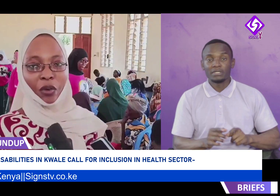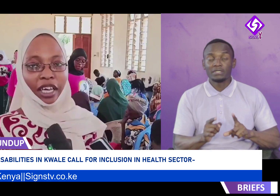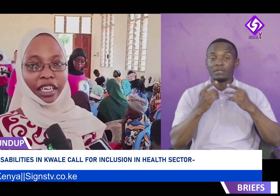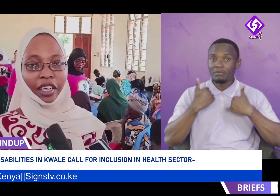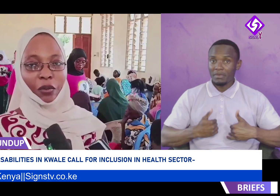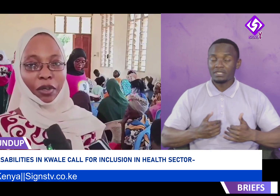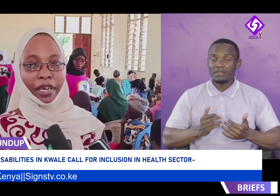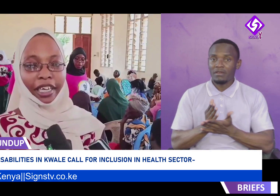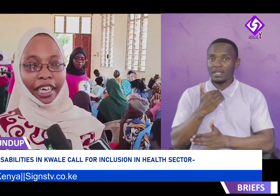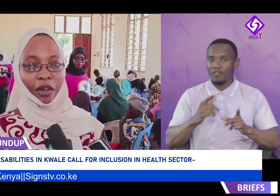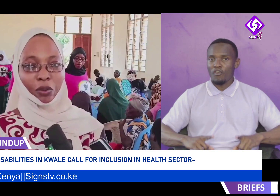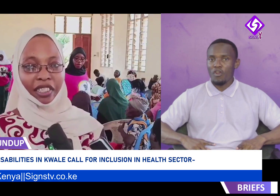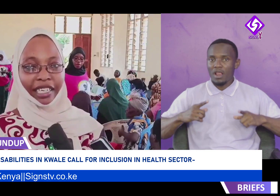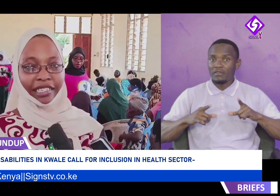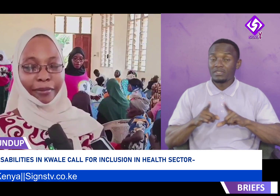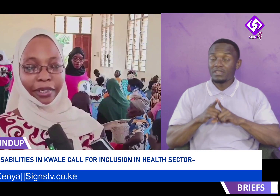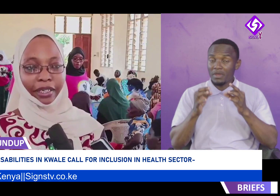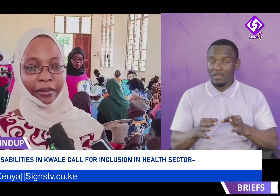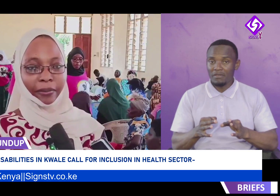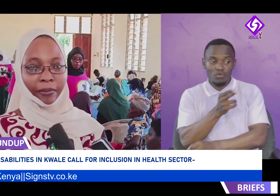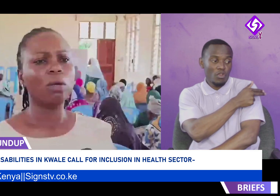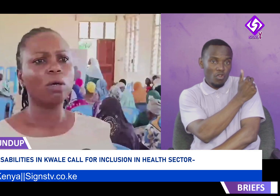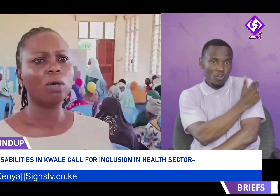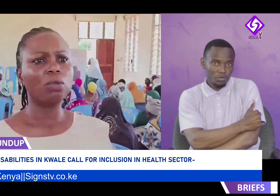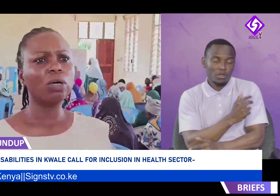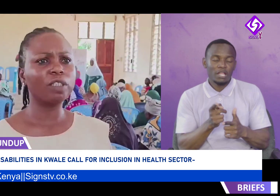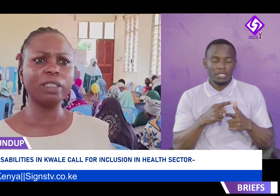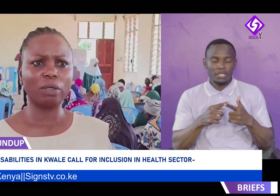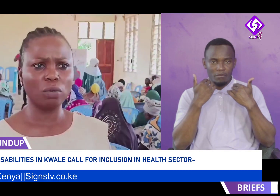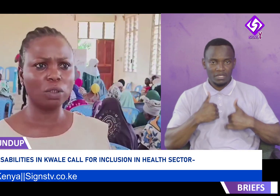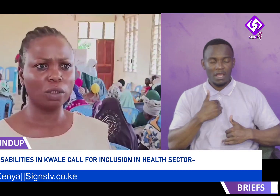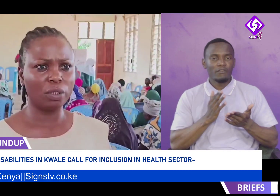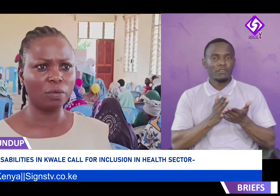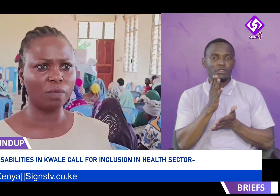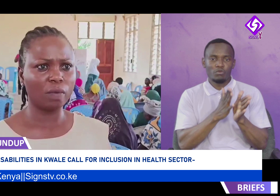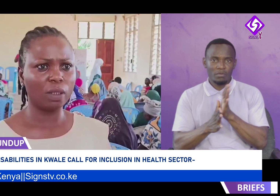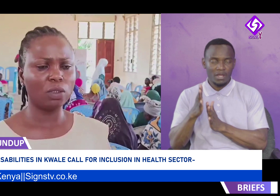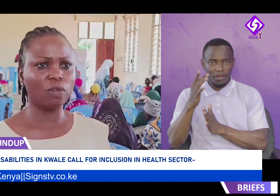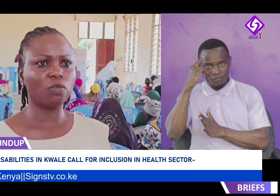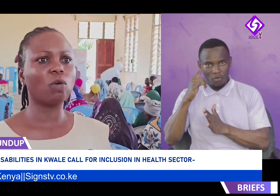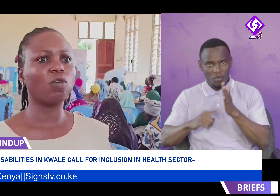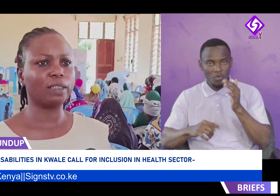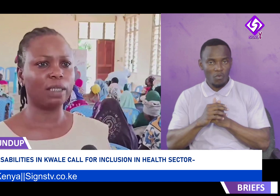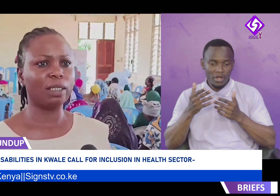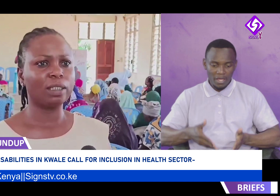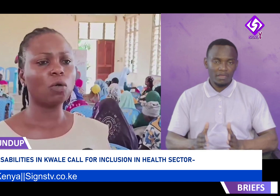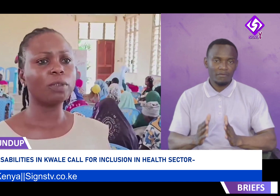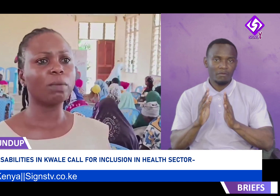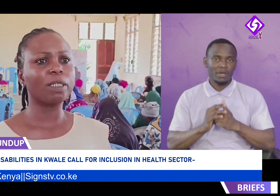yuko na haki ya kujipangia uzazi pia. Watu wengi wa vijijini hawajui hizo vitu vya kufuata. Sasa kupitia Mama